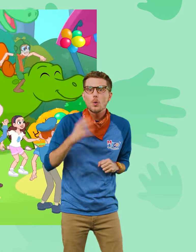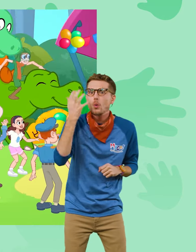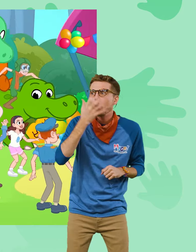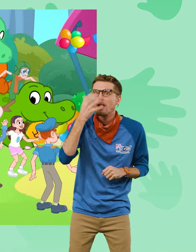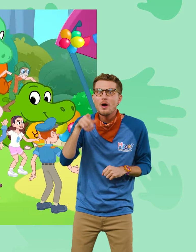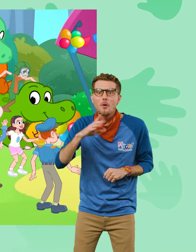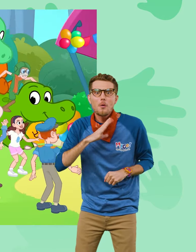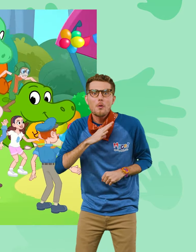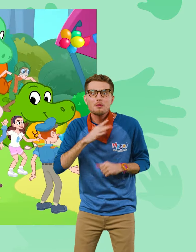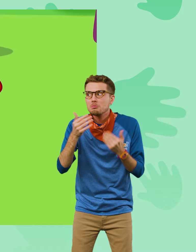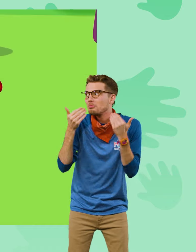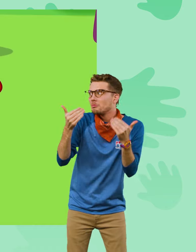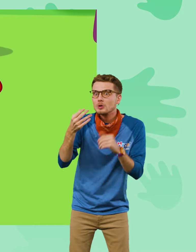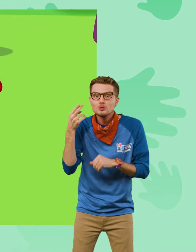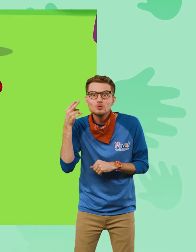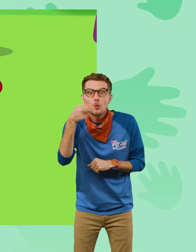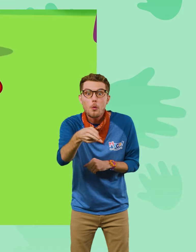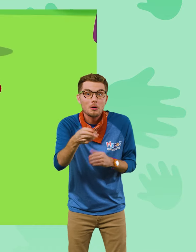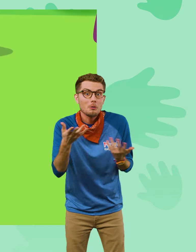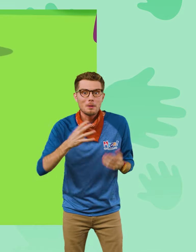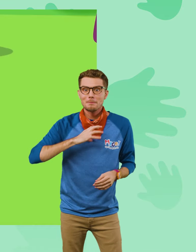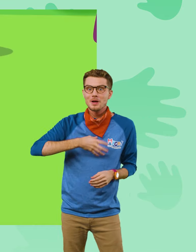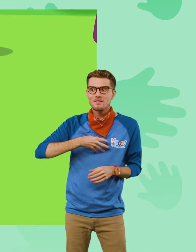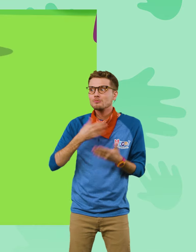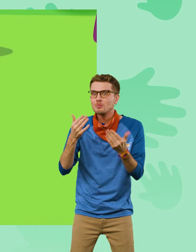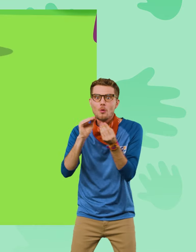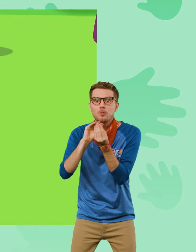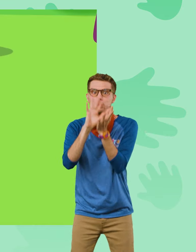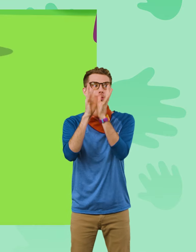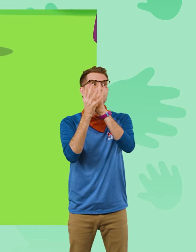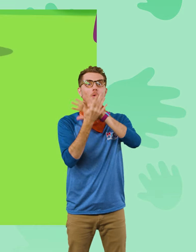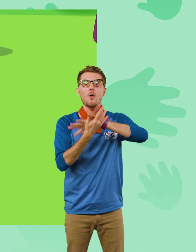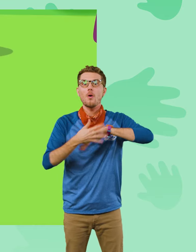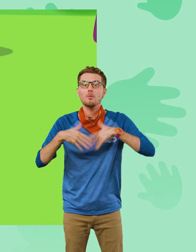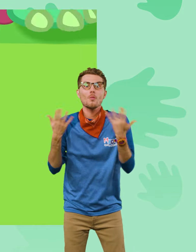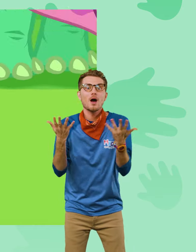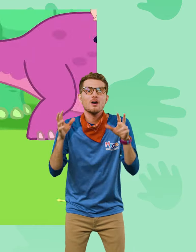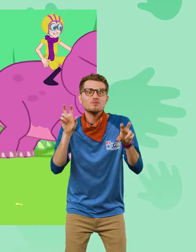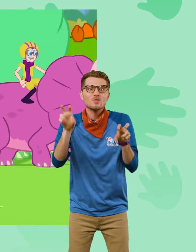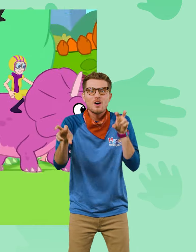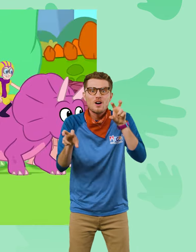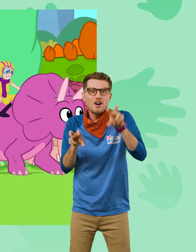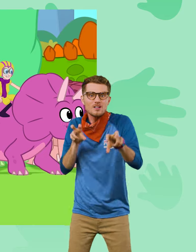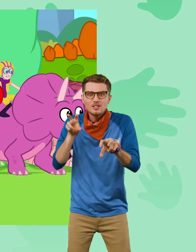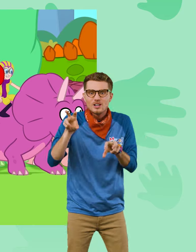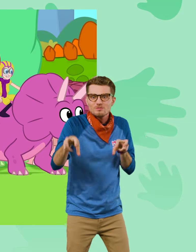Wow, that's so cool! Let's join two, Morphle. Morph into a